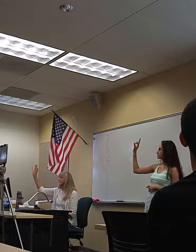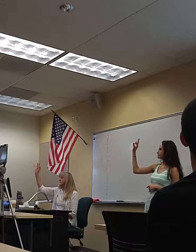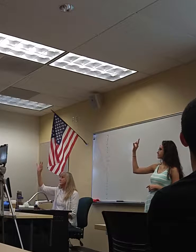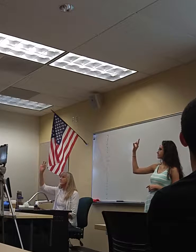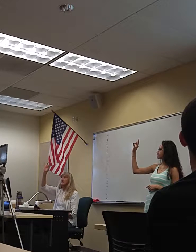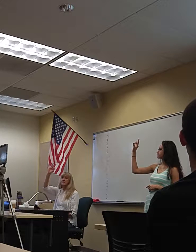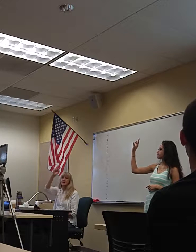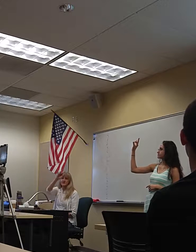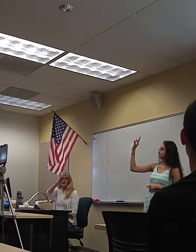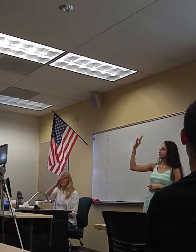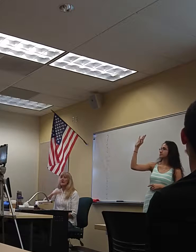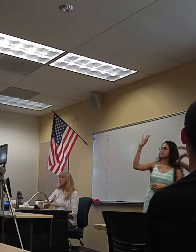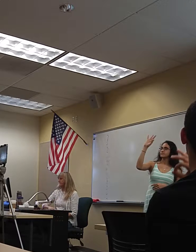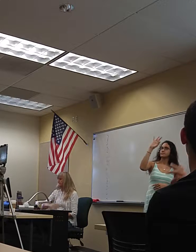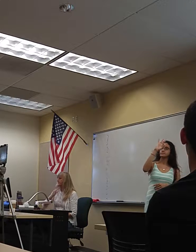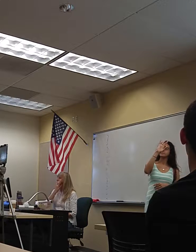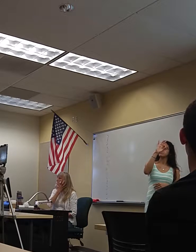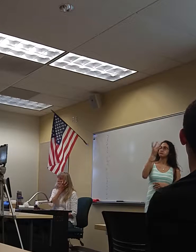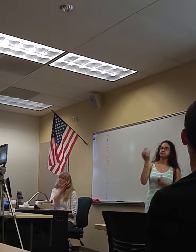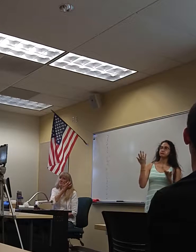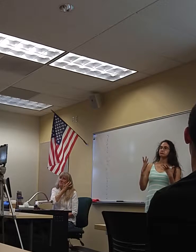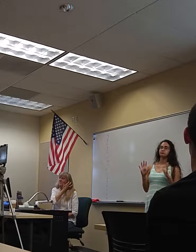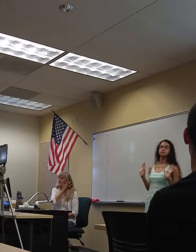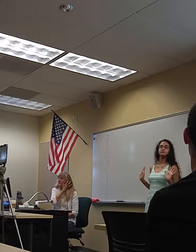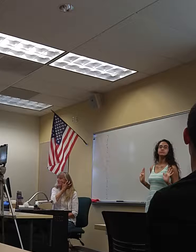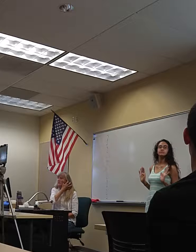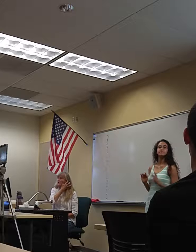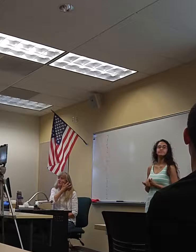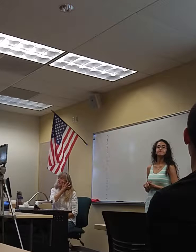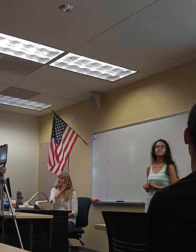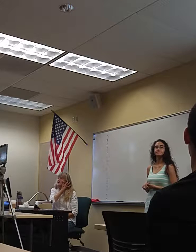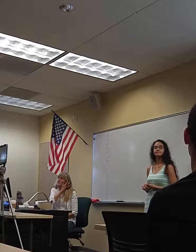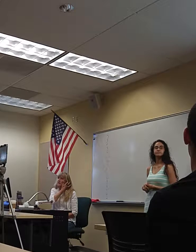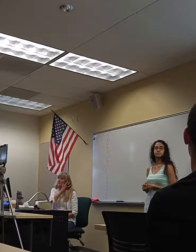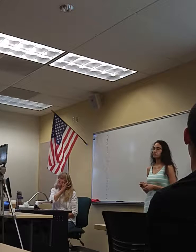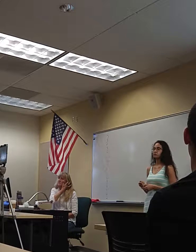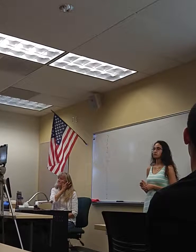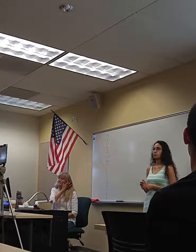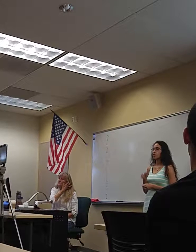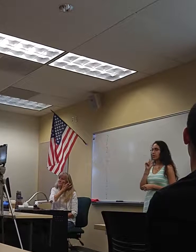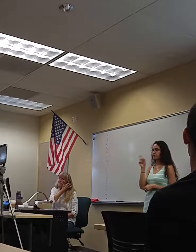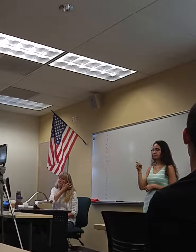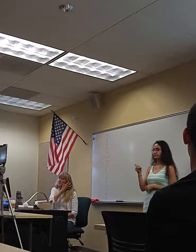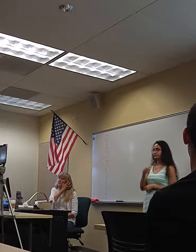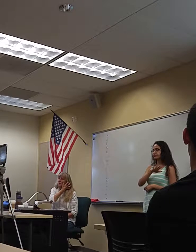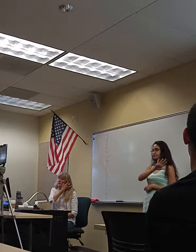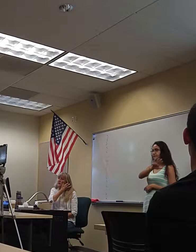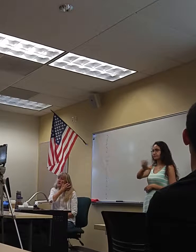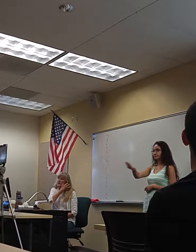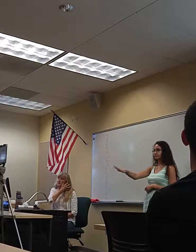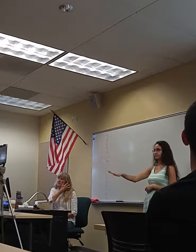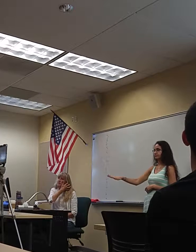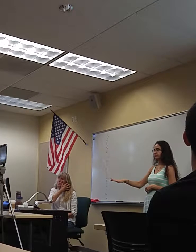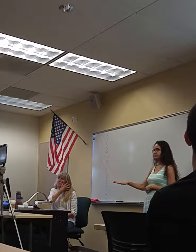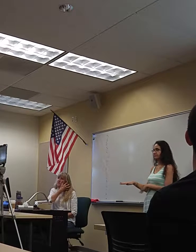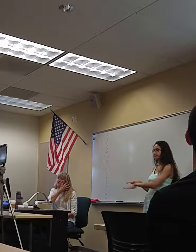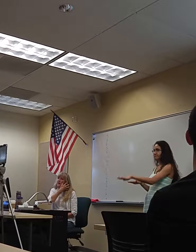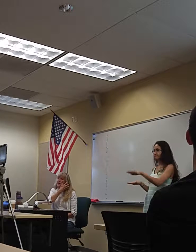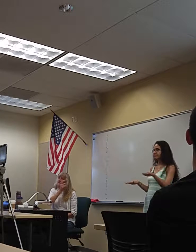we're just moving across the sky. So we don't need the whole arm. You don't need the horizon. No. Okay. No. Even when we do, like, the